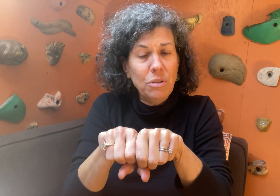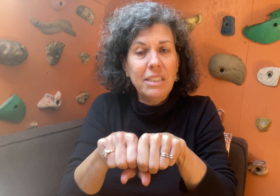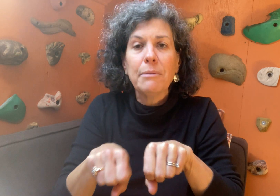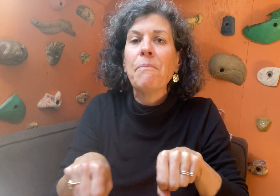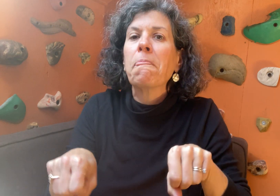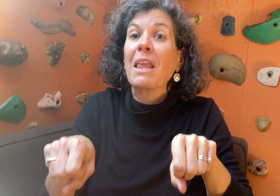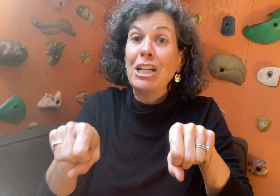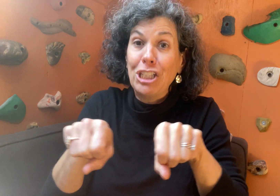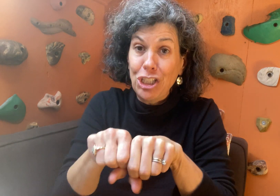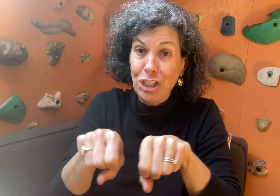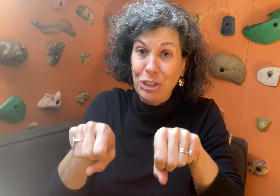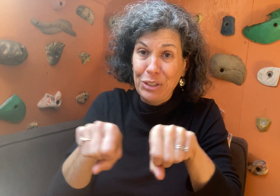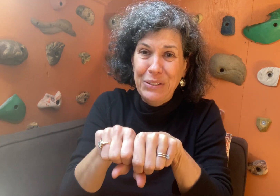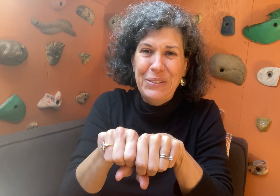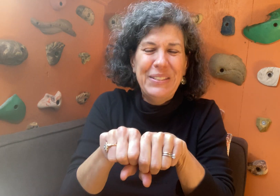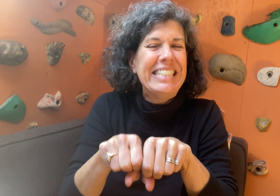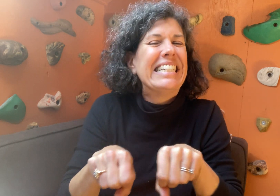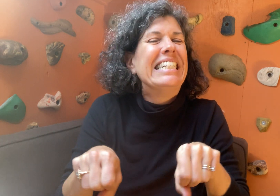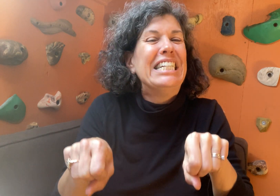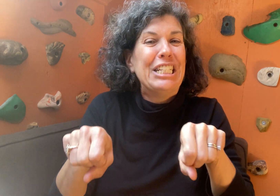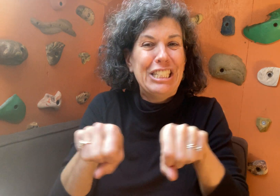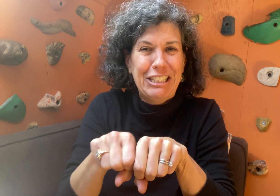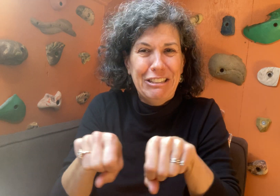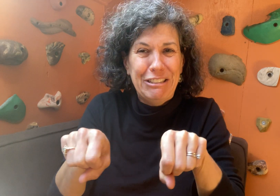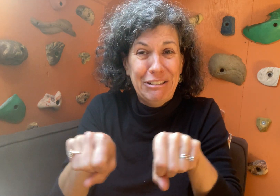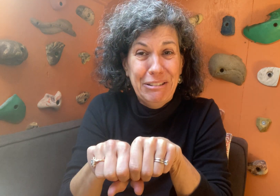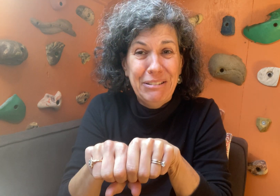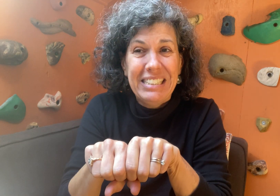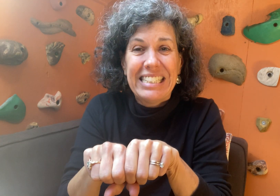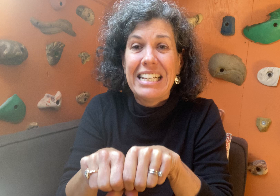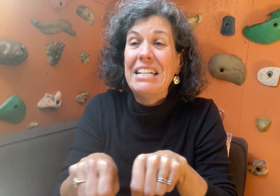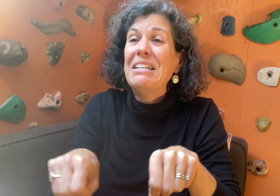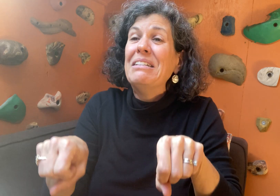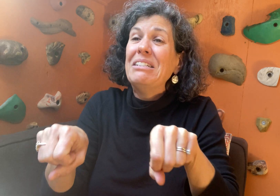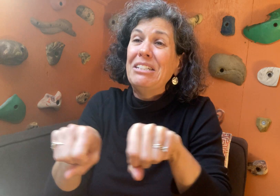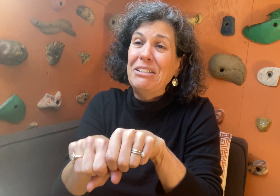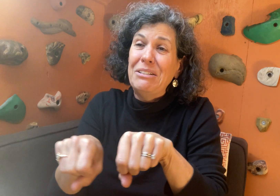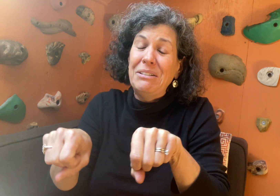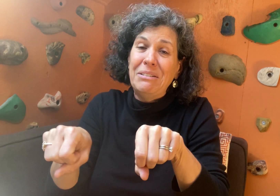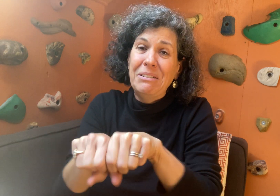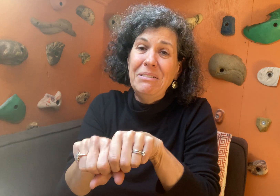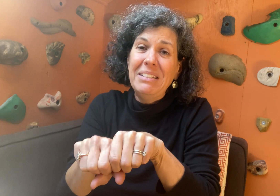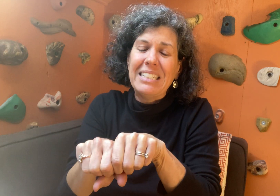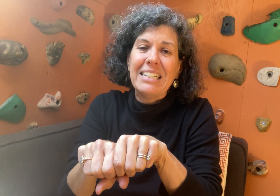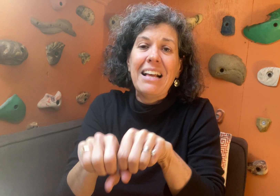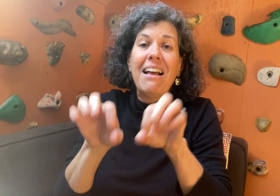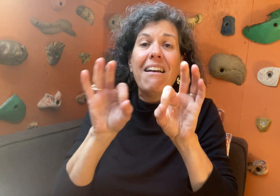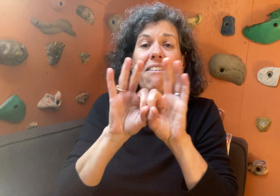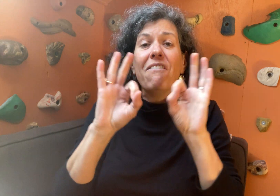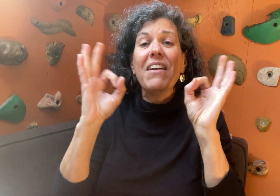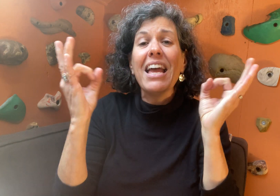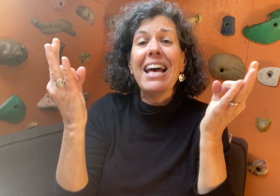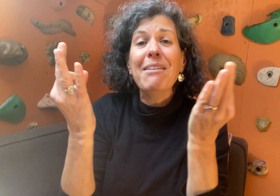Shoes, shoes, shoes, shoes.